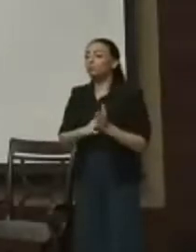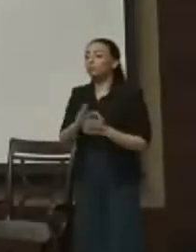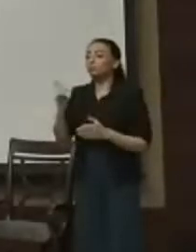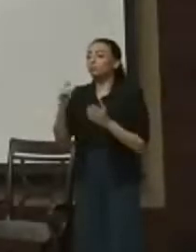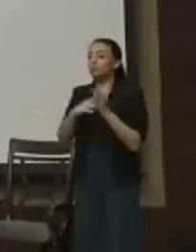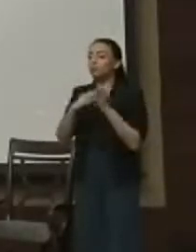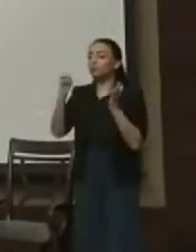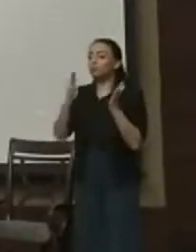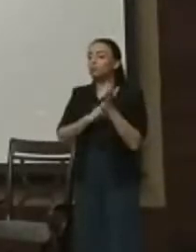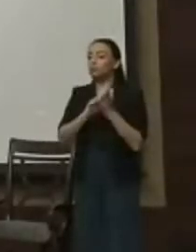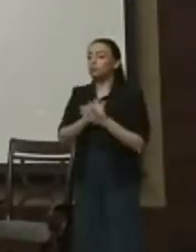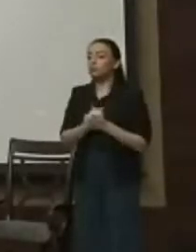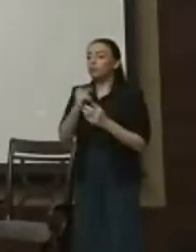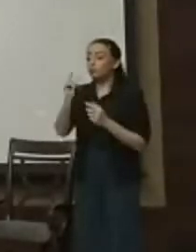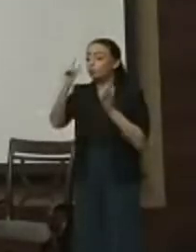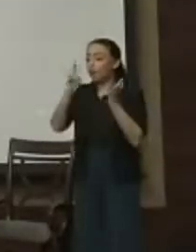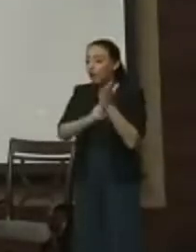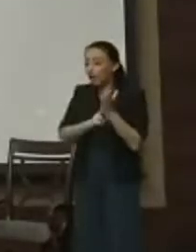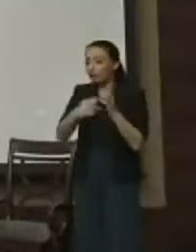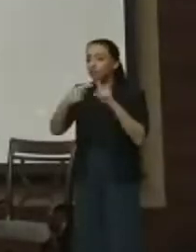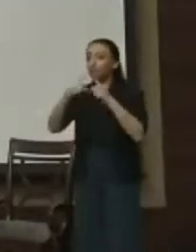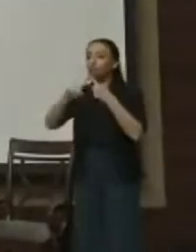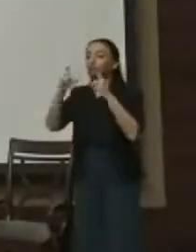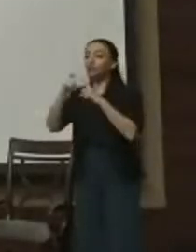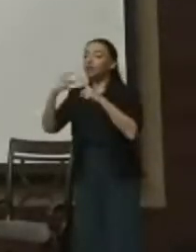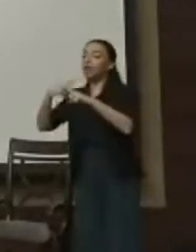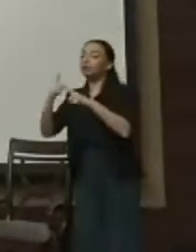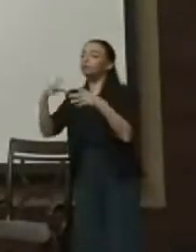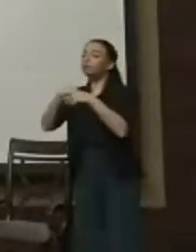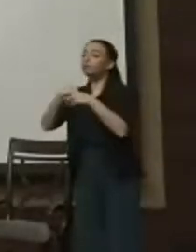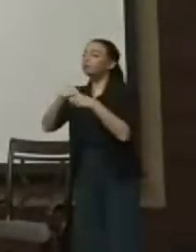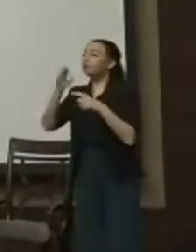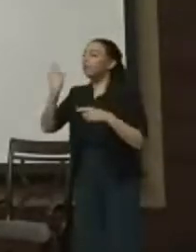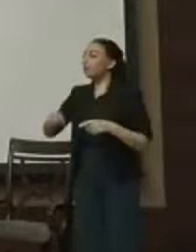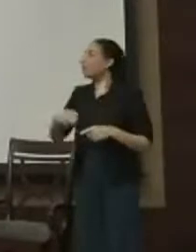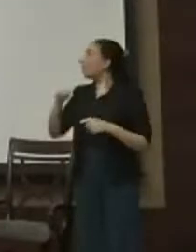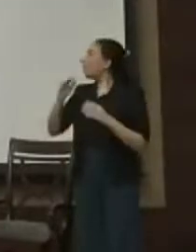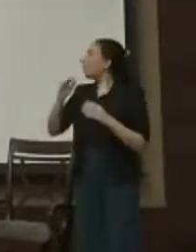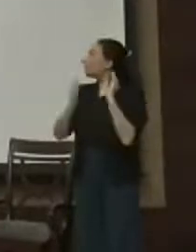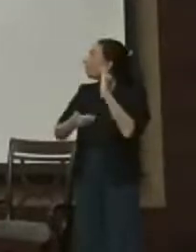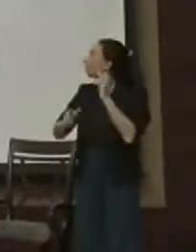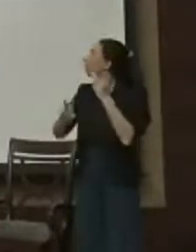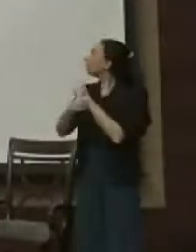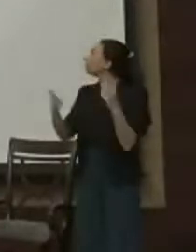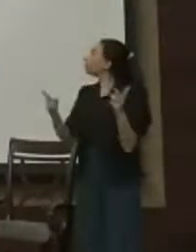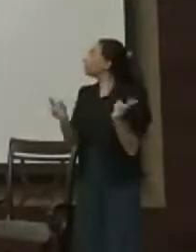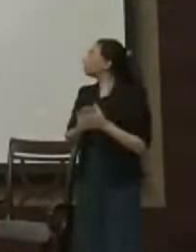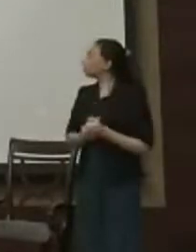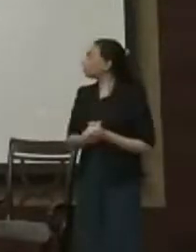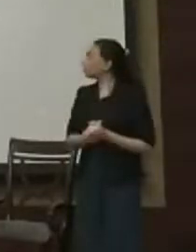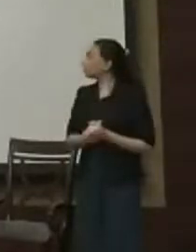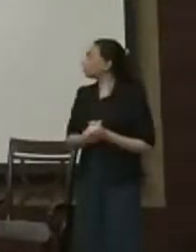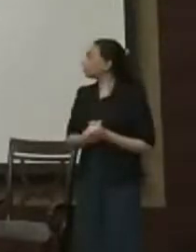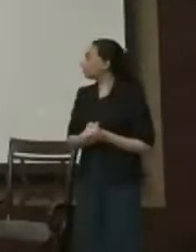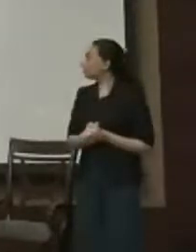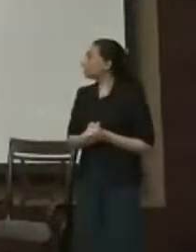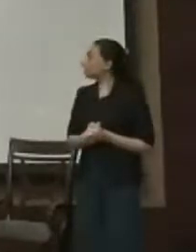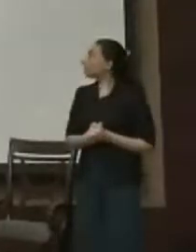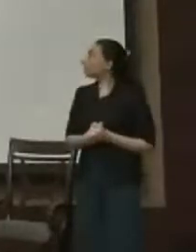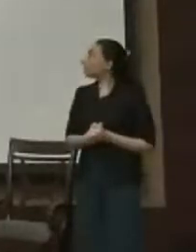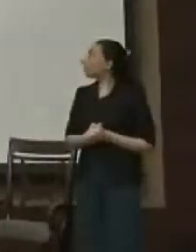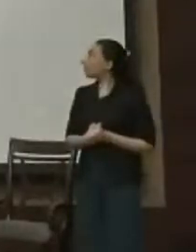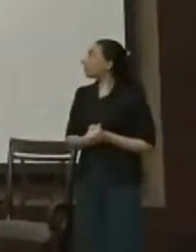the UN and TEDx, and received numerous awards and recognitions. Mr. Ankit Jindal.